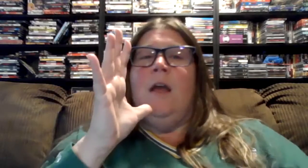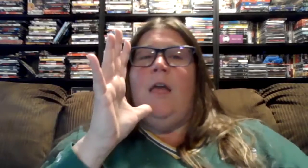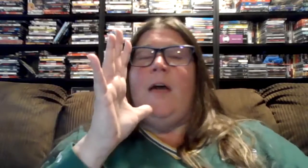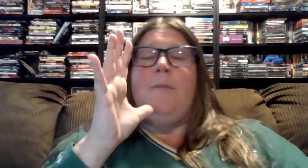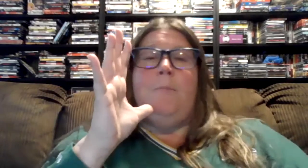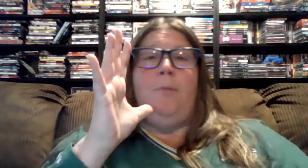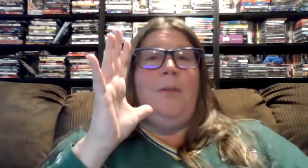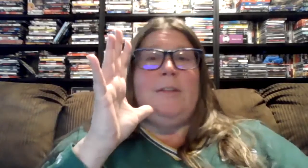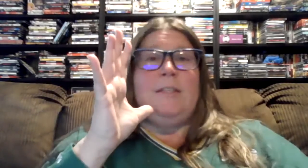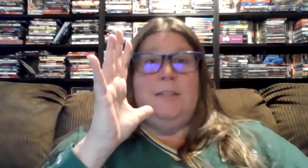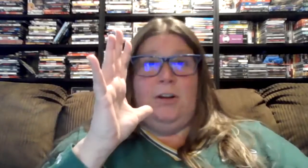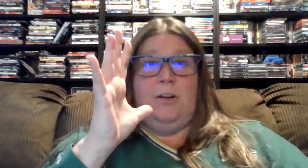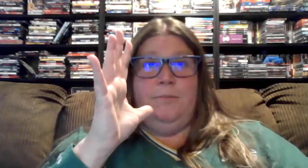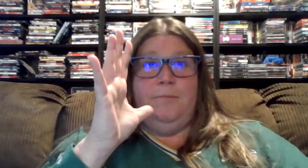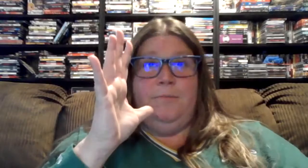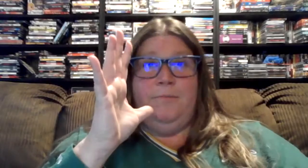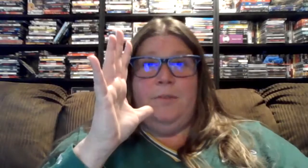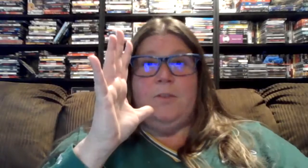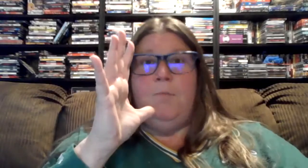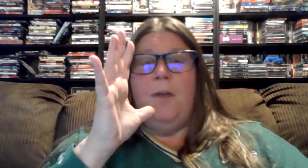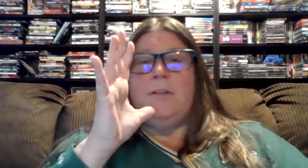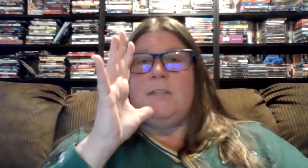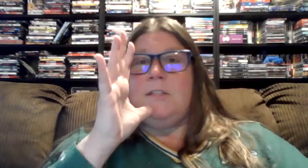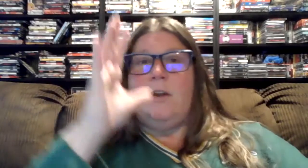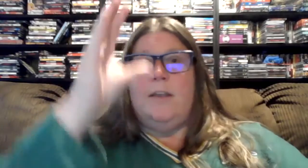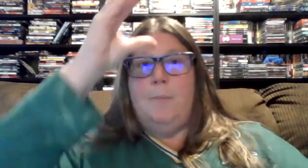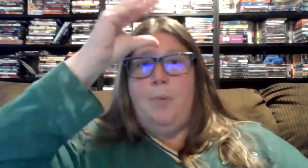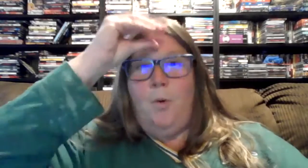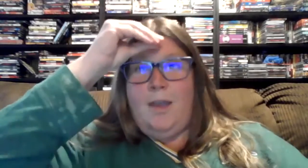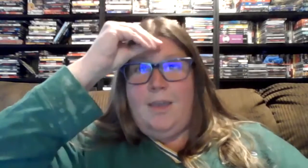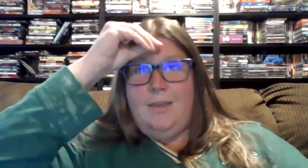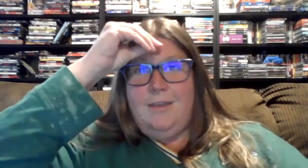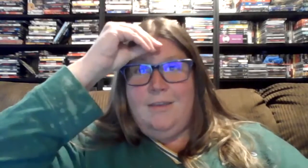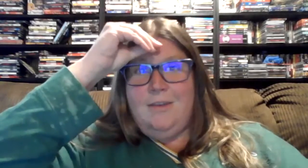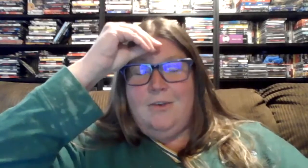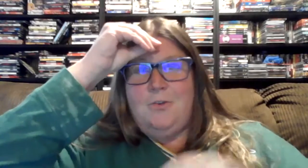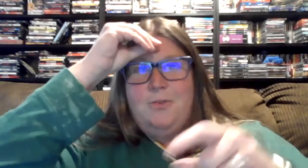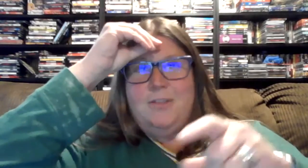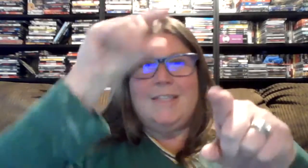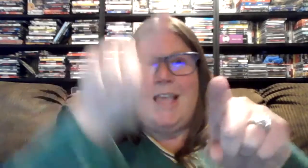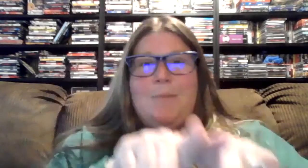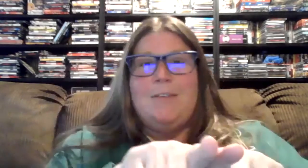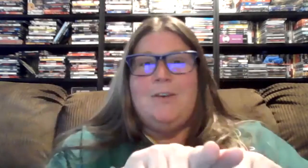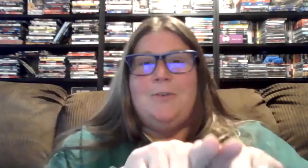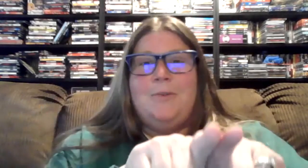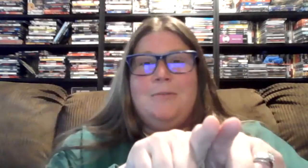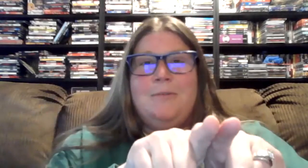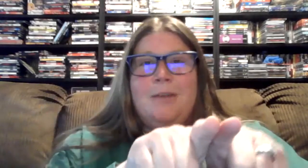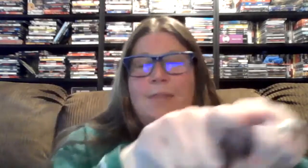And then brother and sister. So brother and sister is a boy who's the same as you. And this